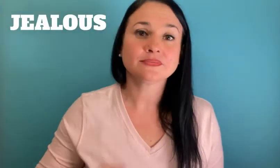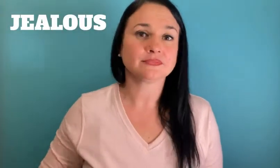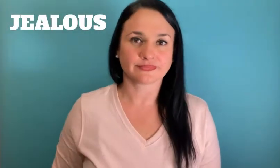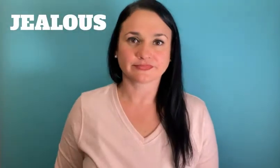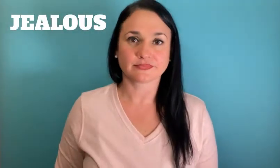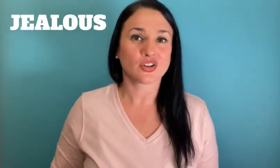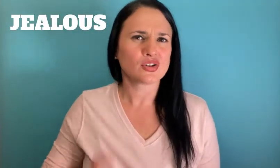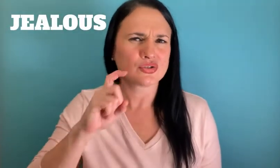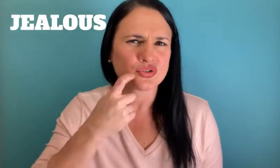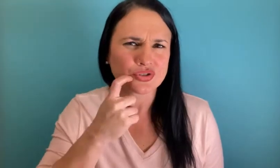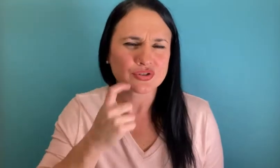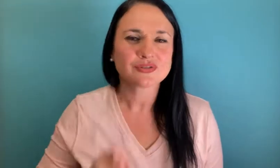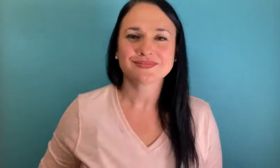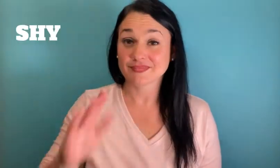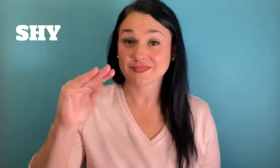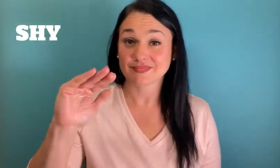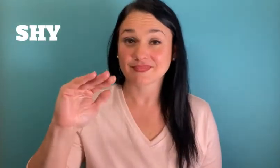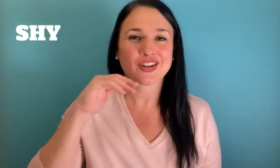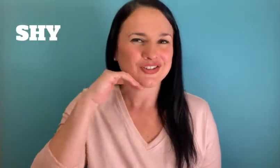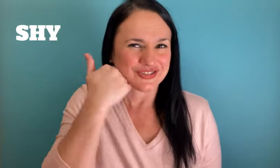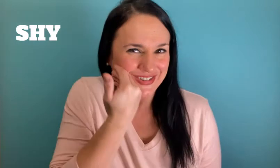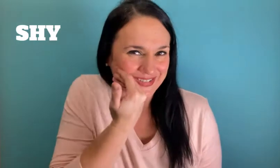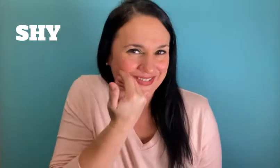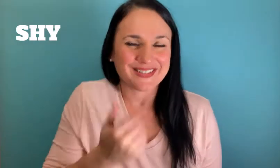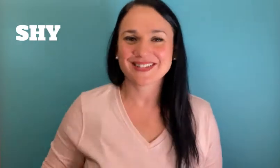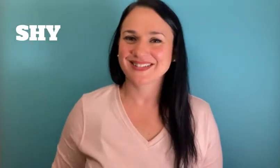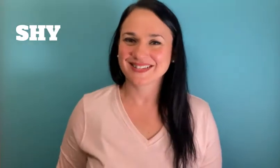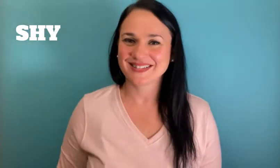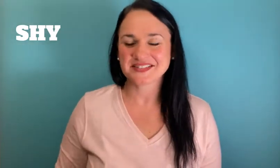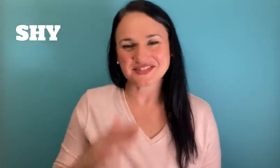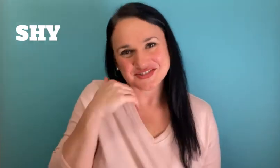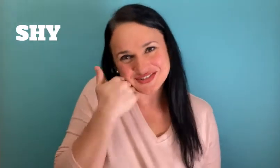Jealous. Jealous. Shy.